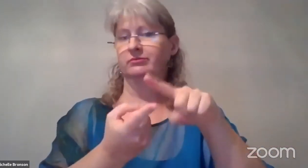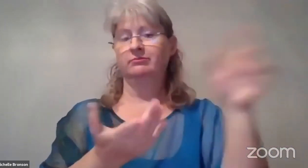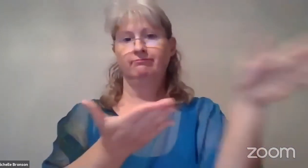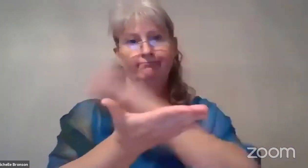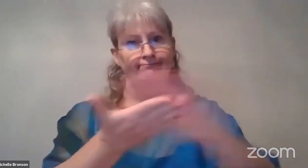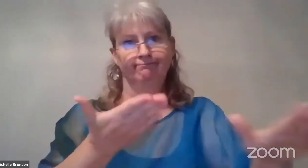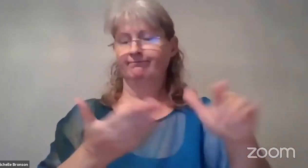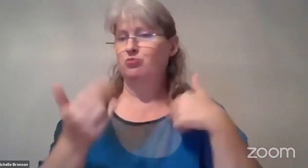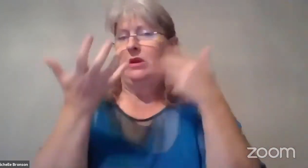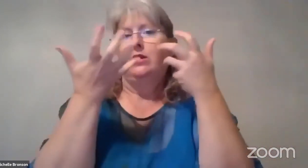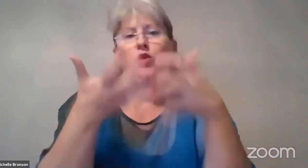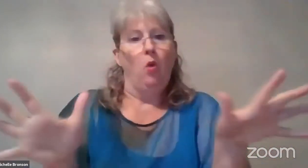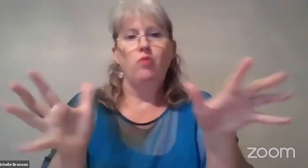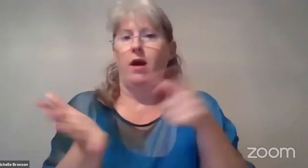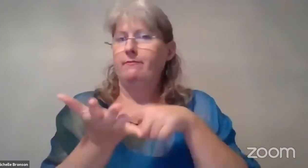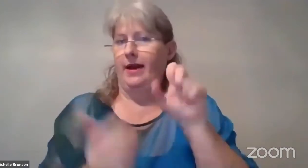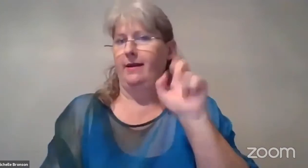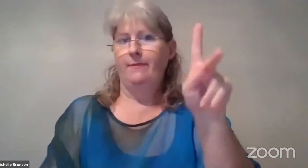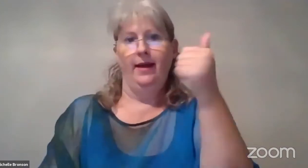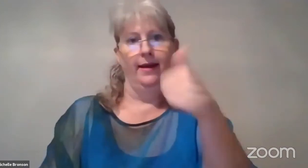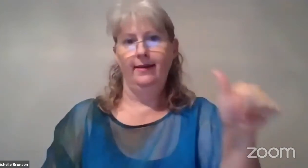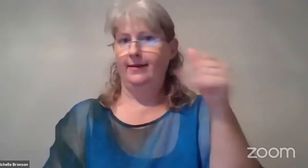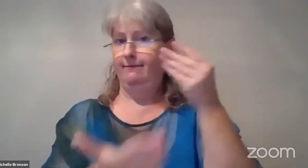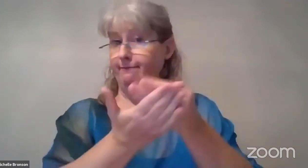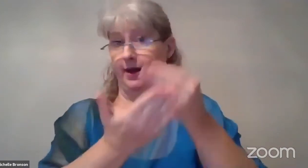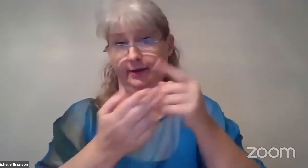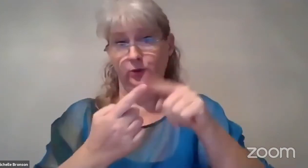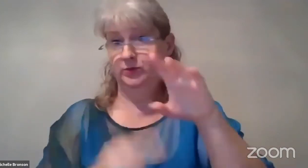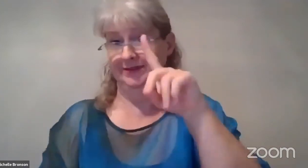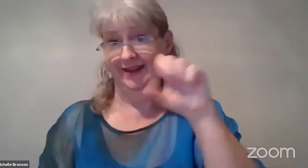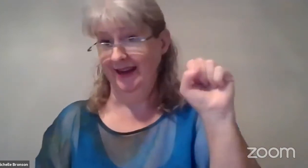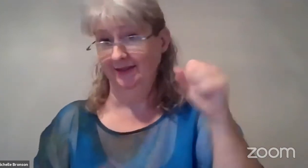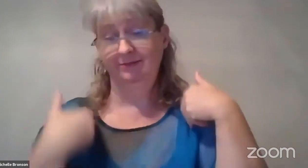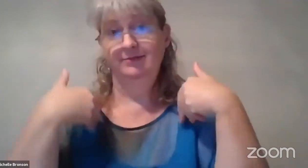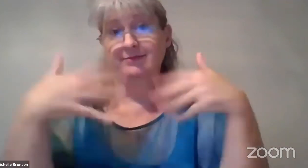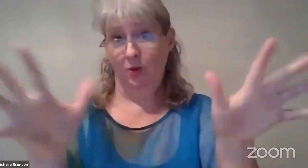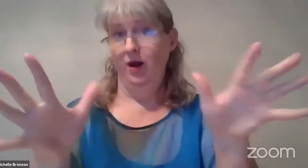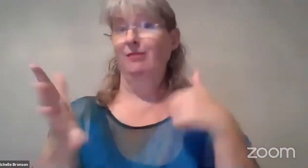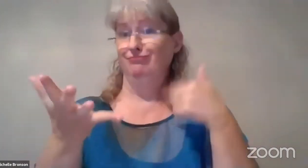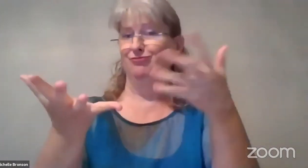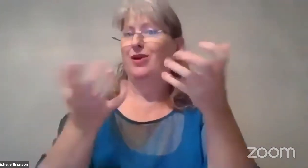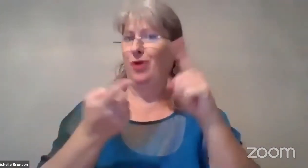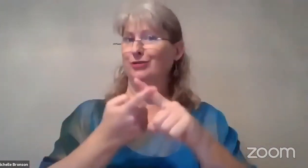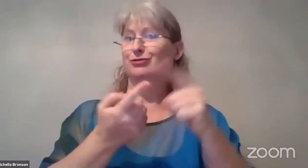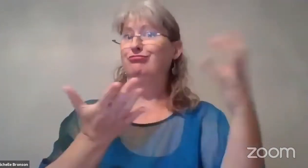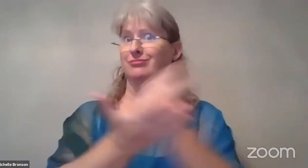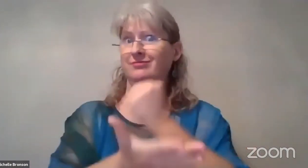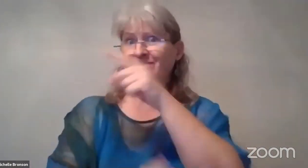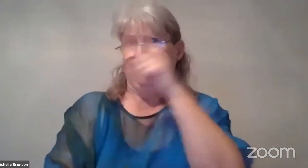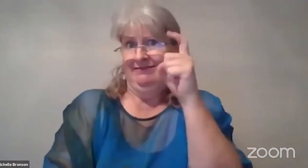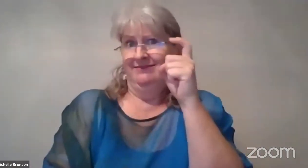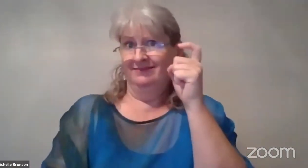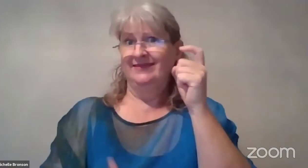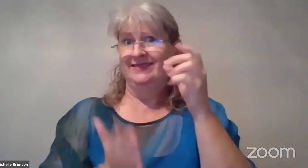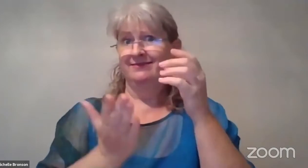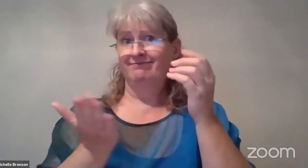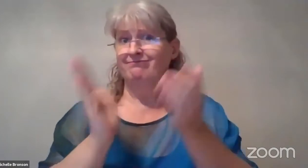penny, and we ensure that we spend every penny. We do not want to send back any funds to the